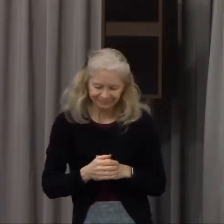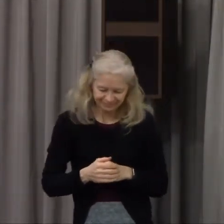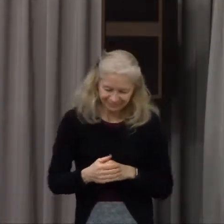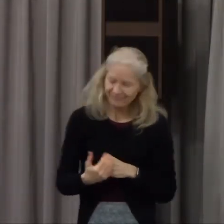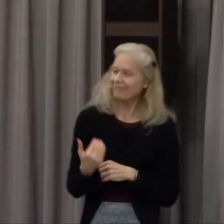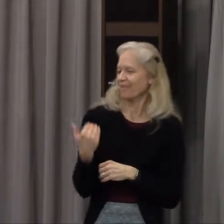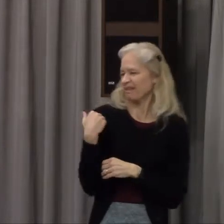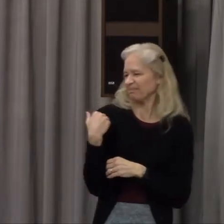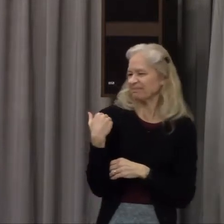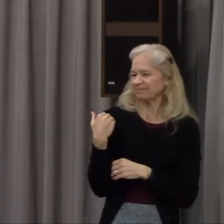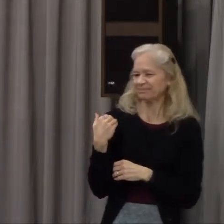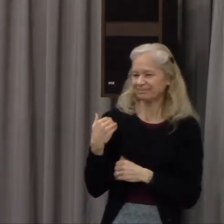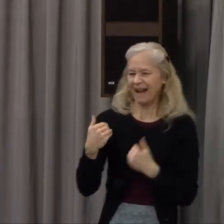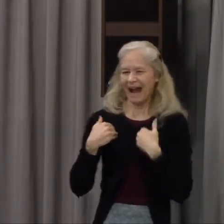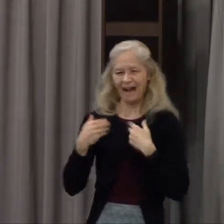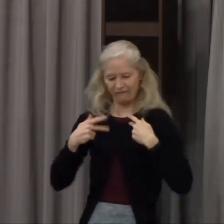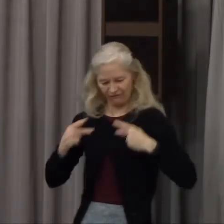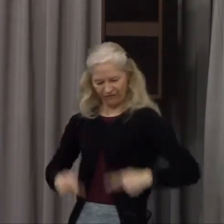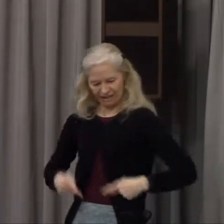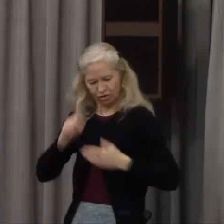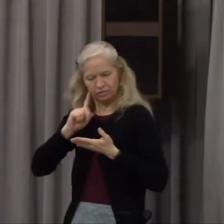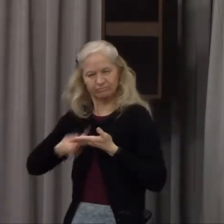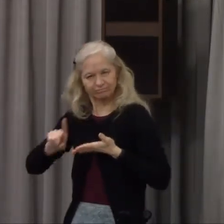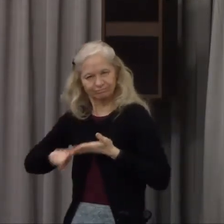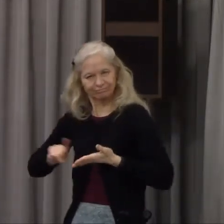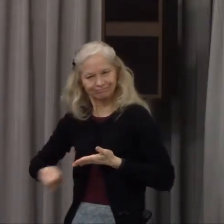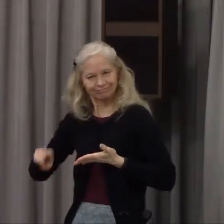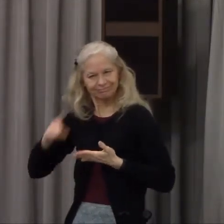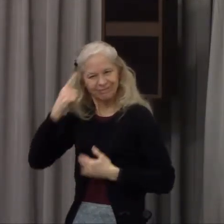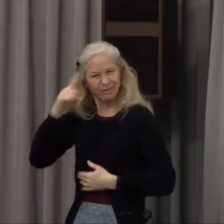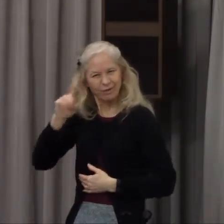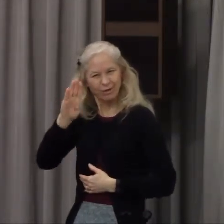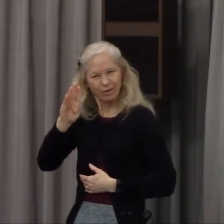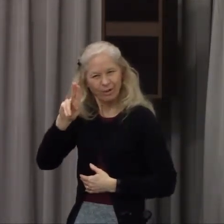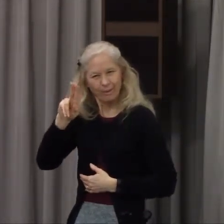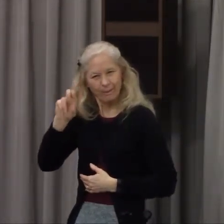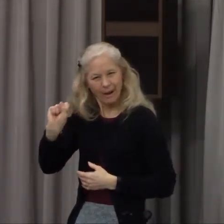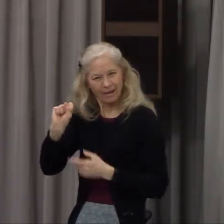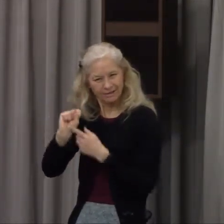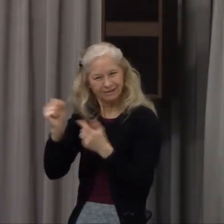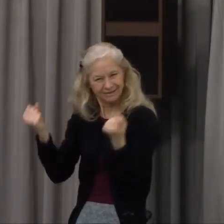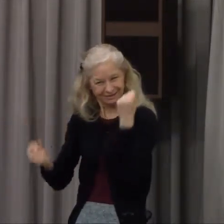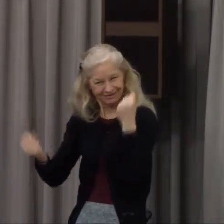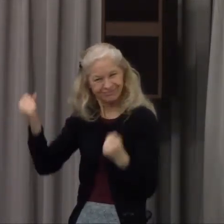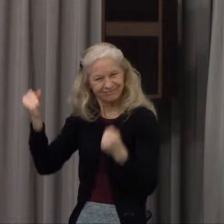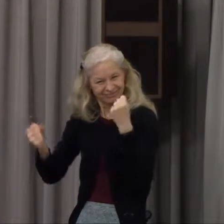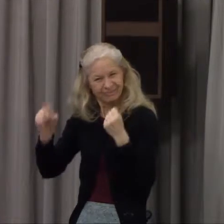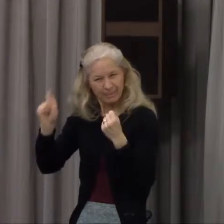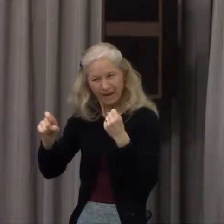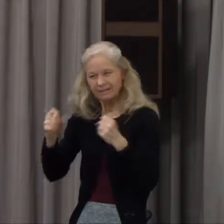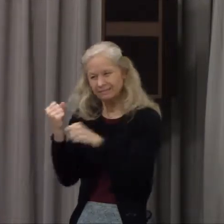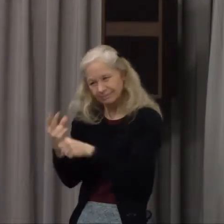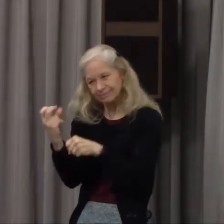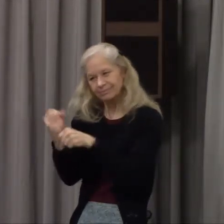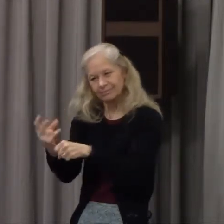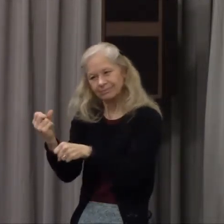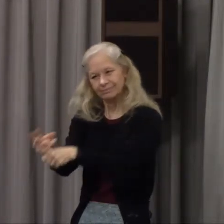And one of the questions they asked was, have you ever had an operation? And I, praise be to God, I have